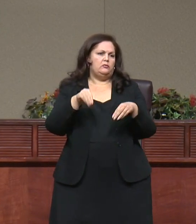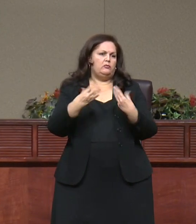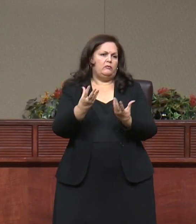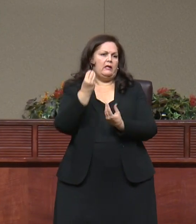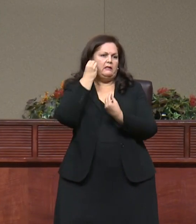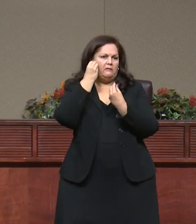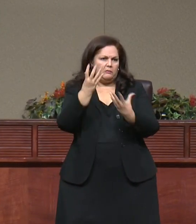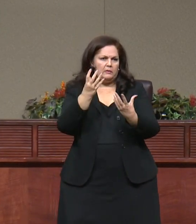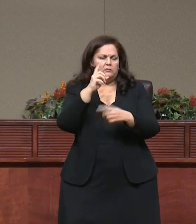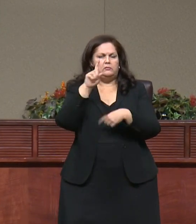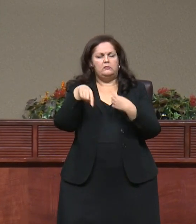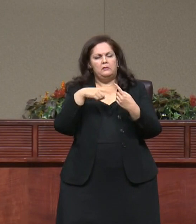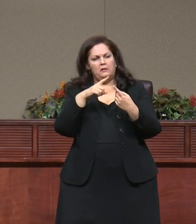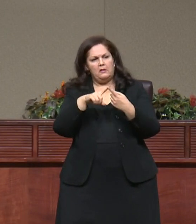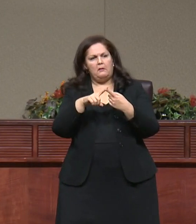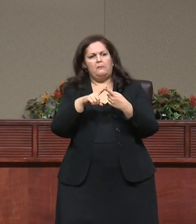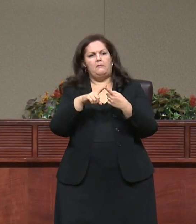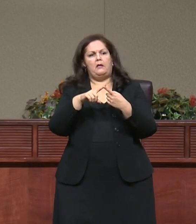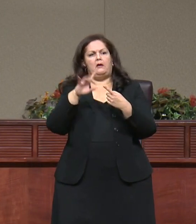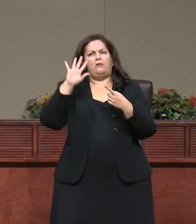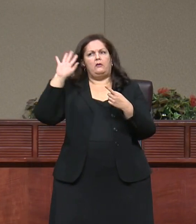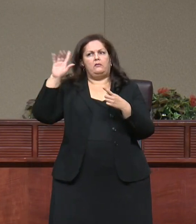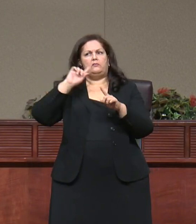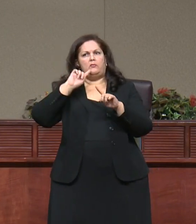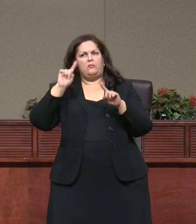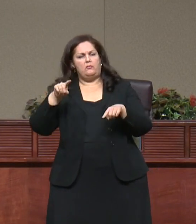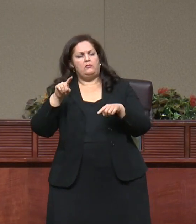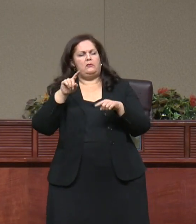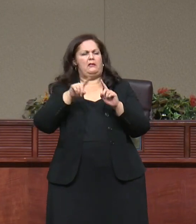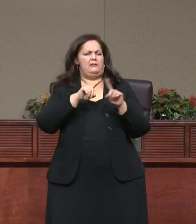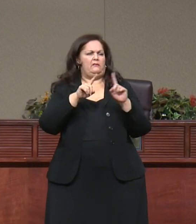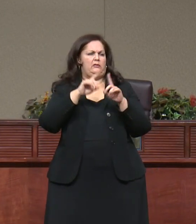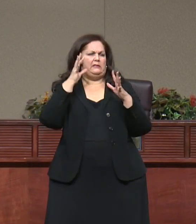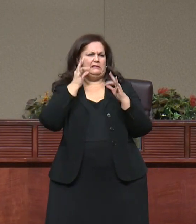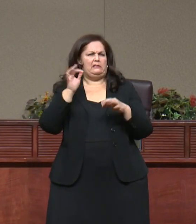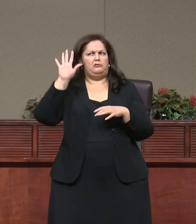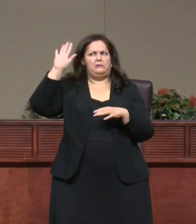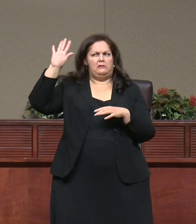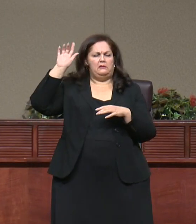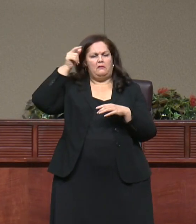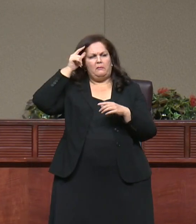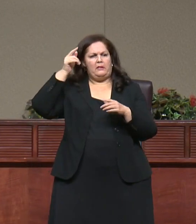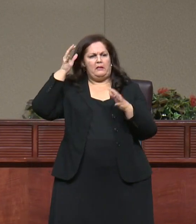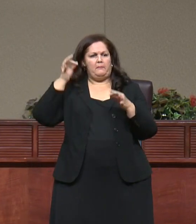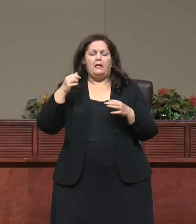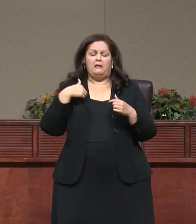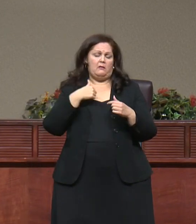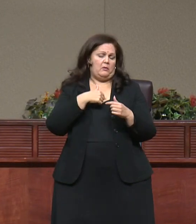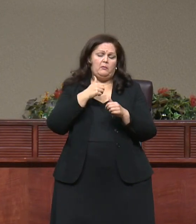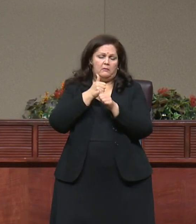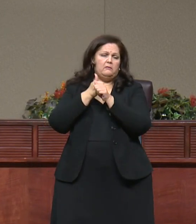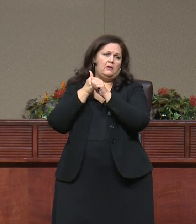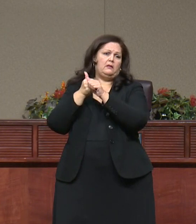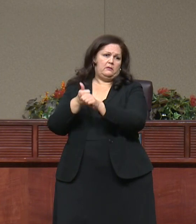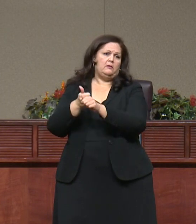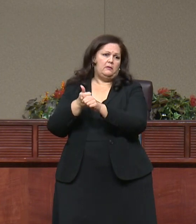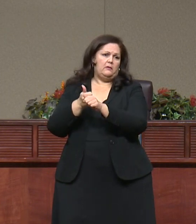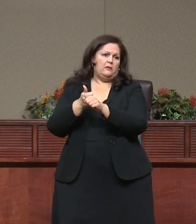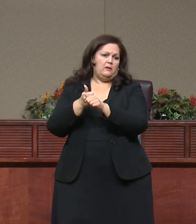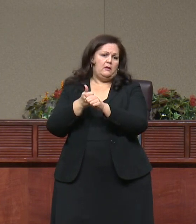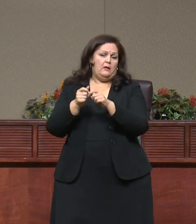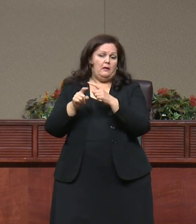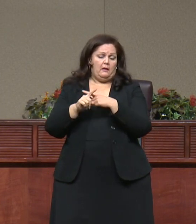information about executive orders or other decisions that have been made. We will comply with that. I